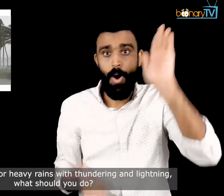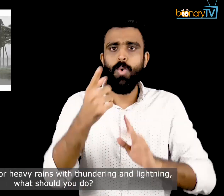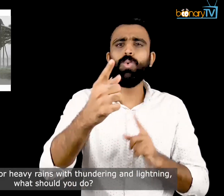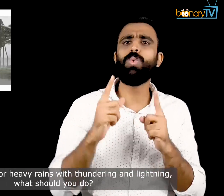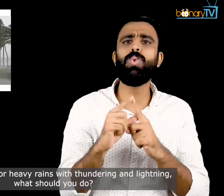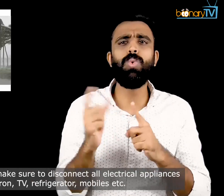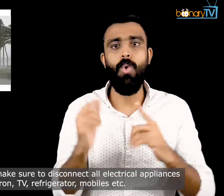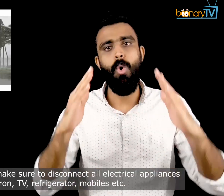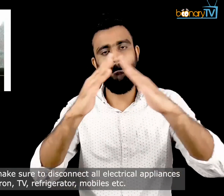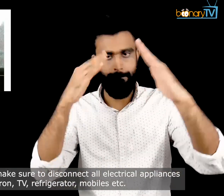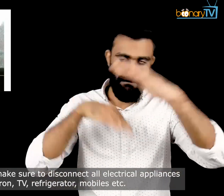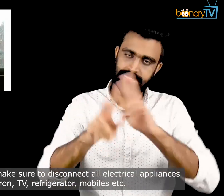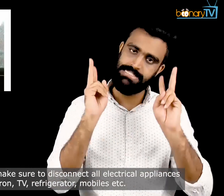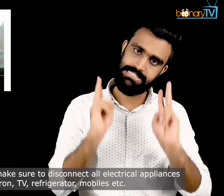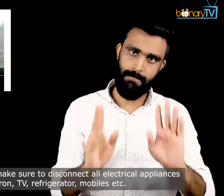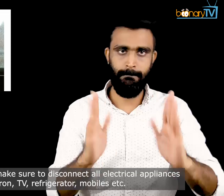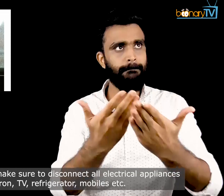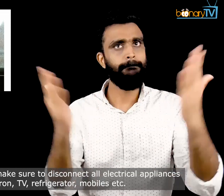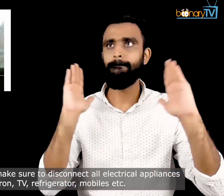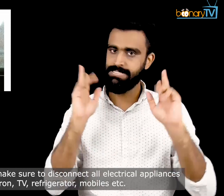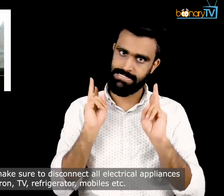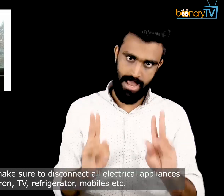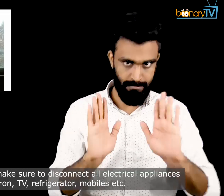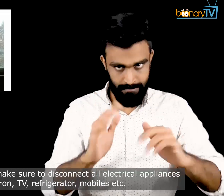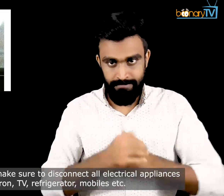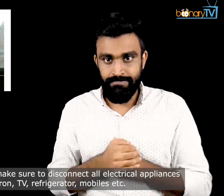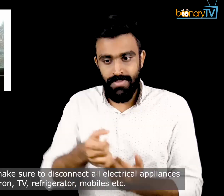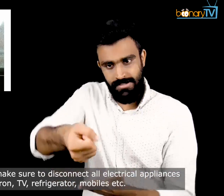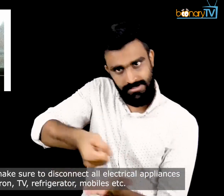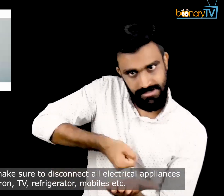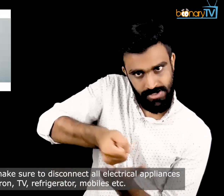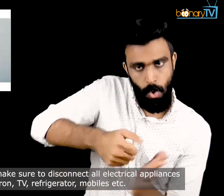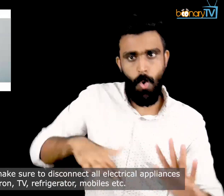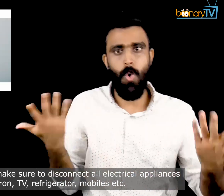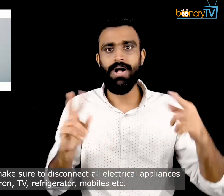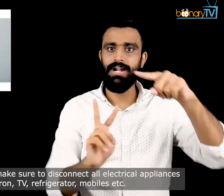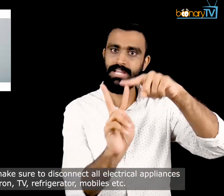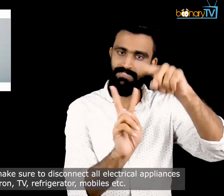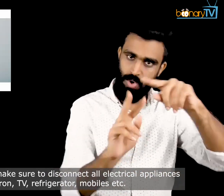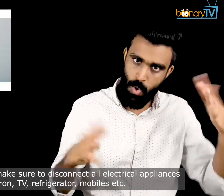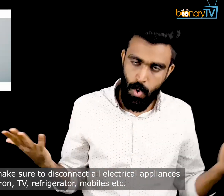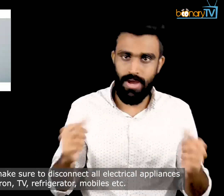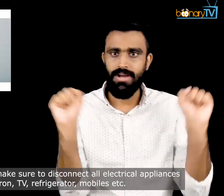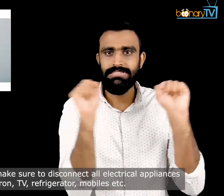do? Stay indoors and make sure to disconnect all electrical appliances like iron, TV,